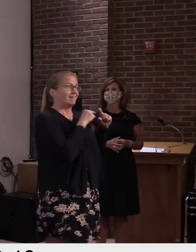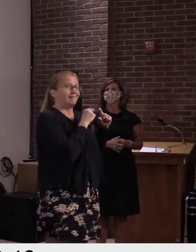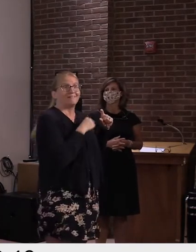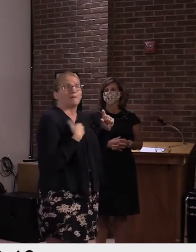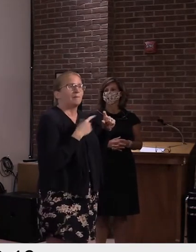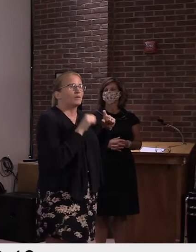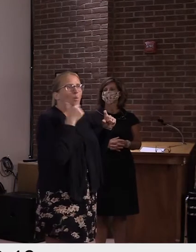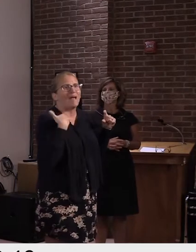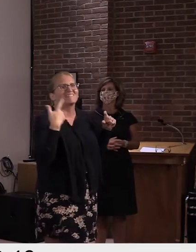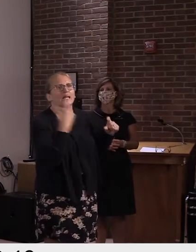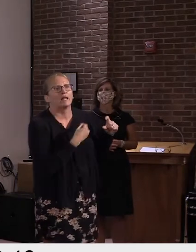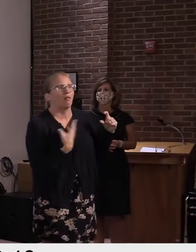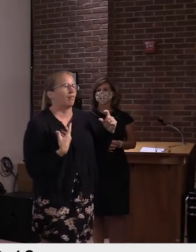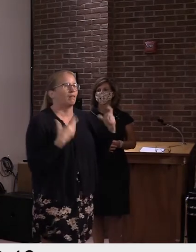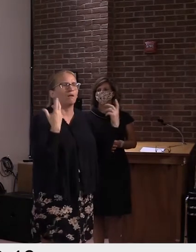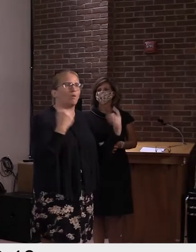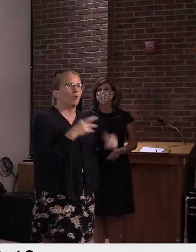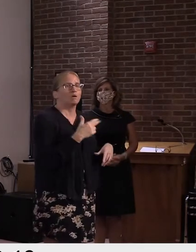refrigeration